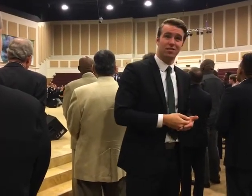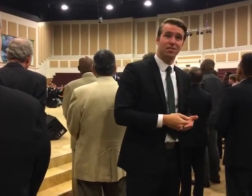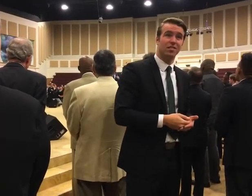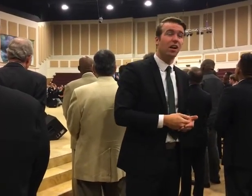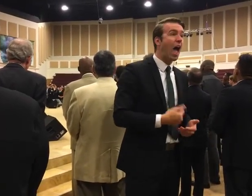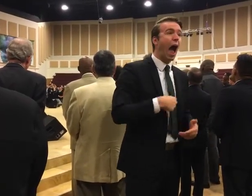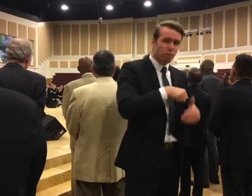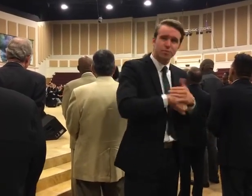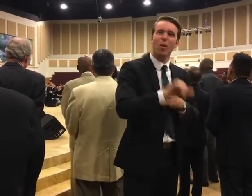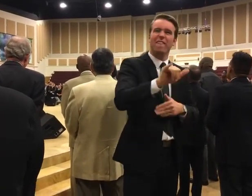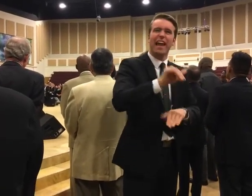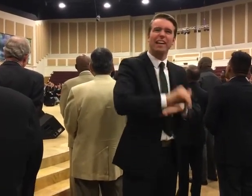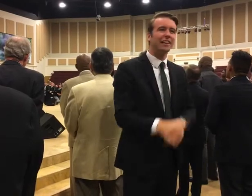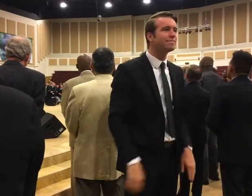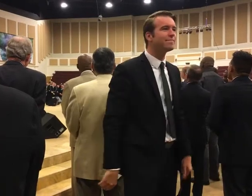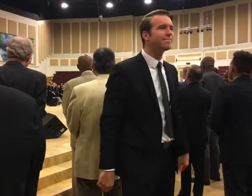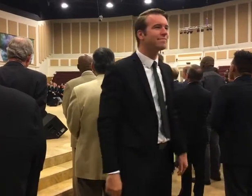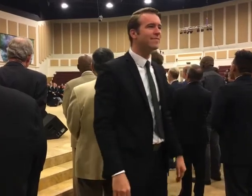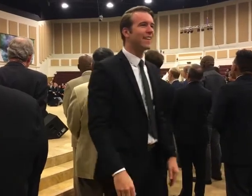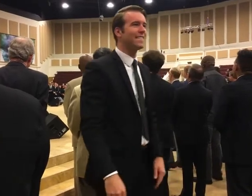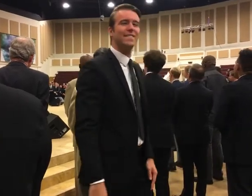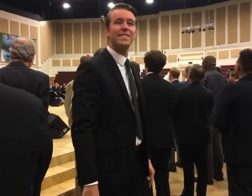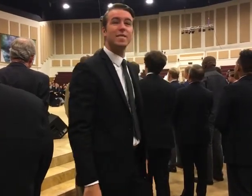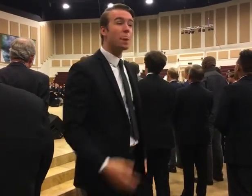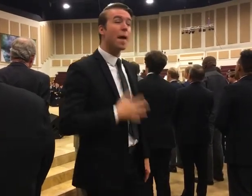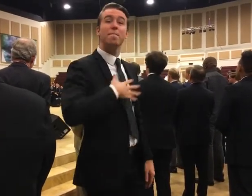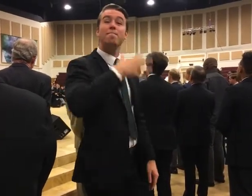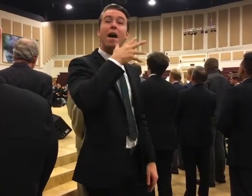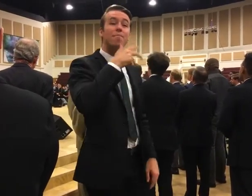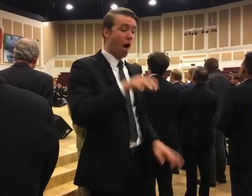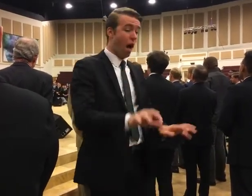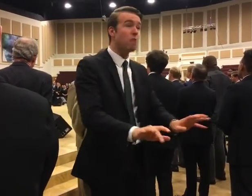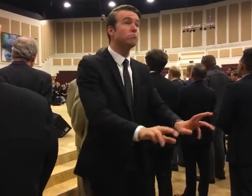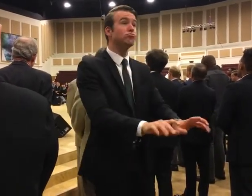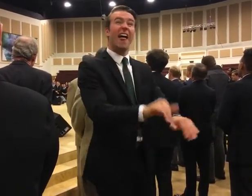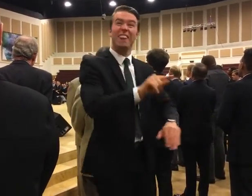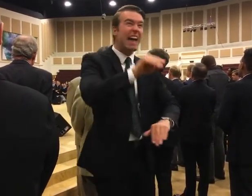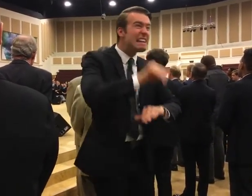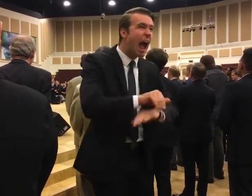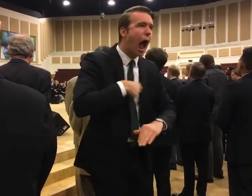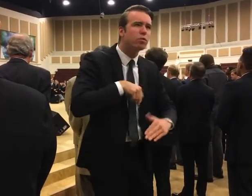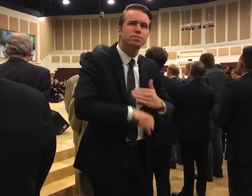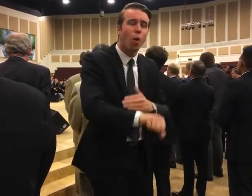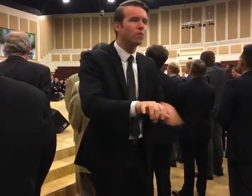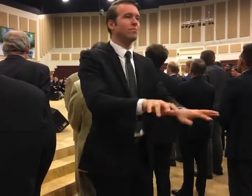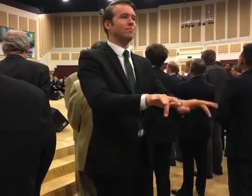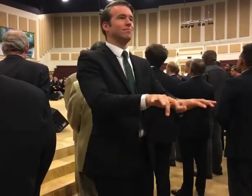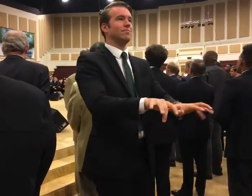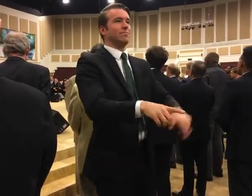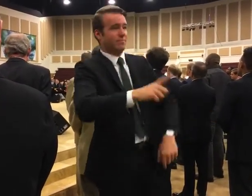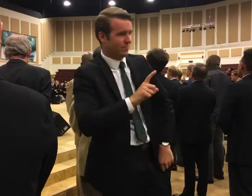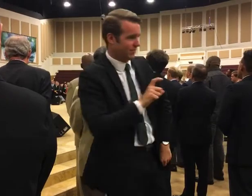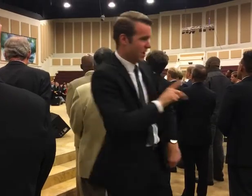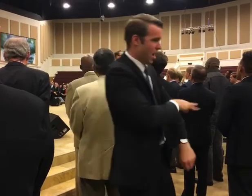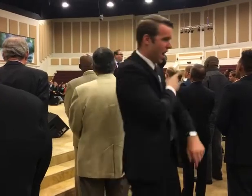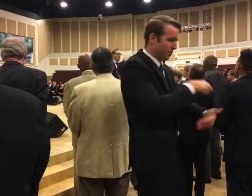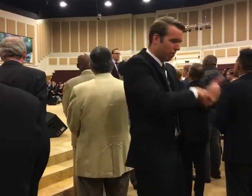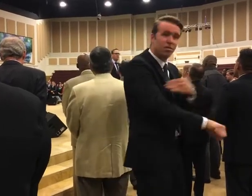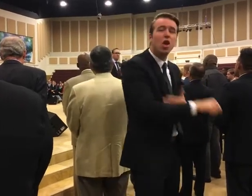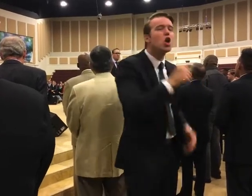And I was born that night. My mama got off the organ the night I was born. Don't tell